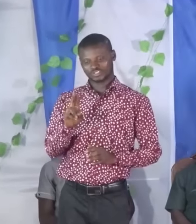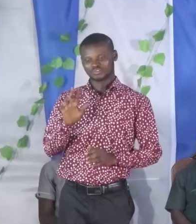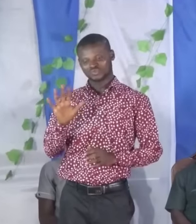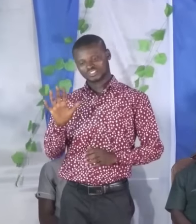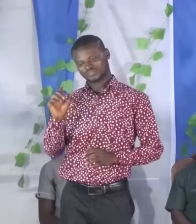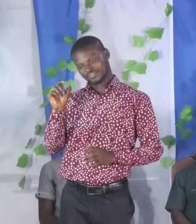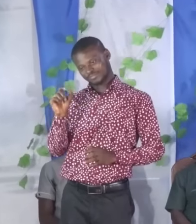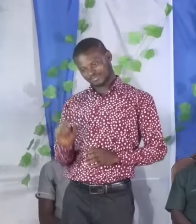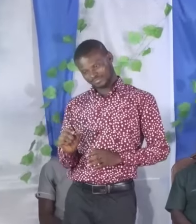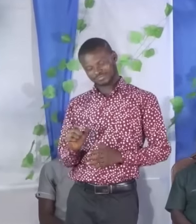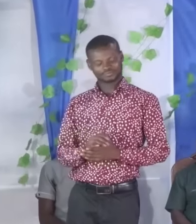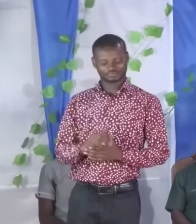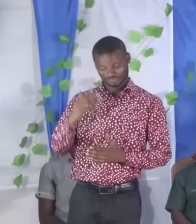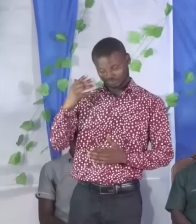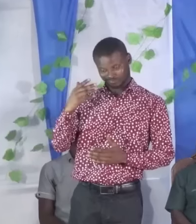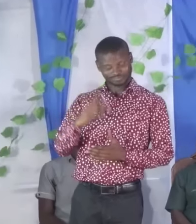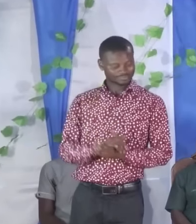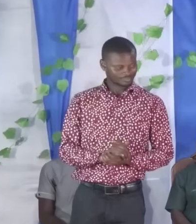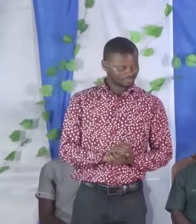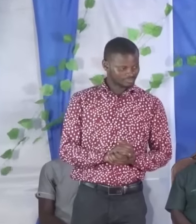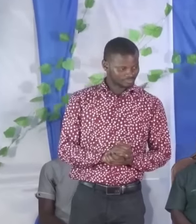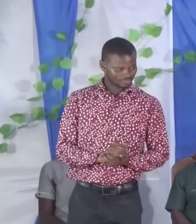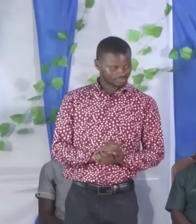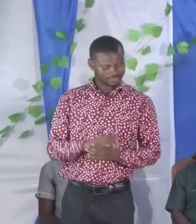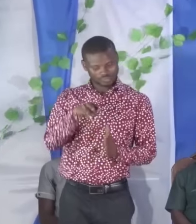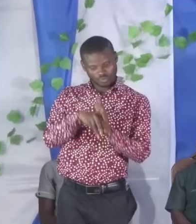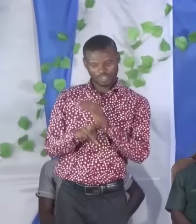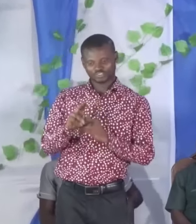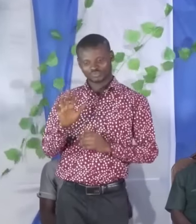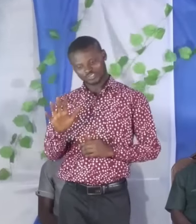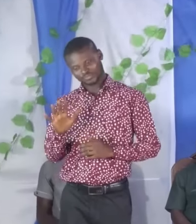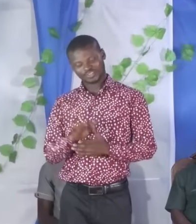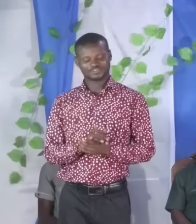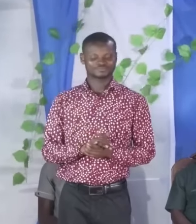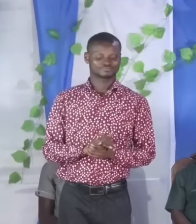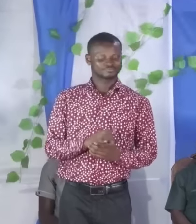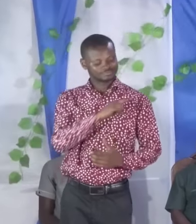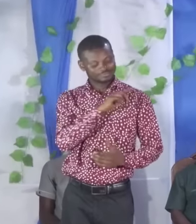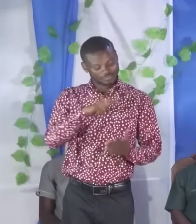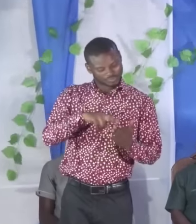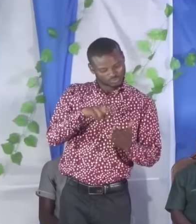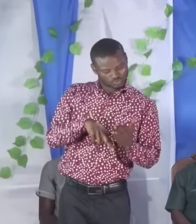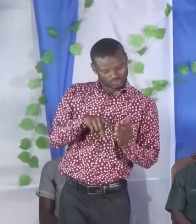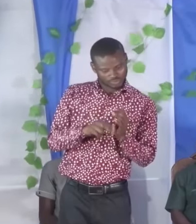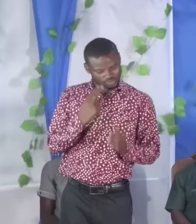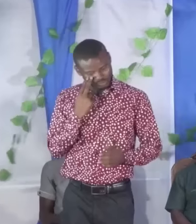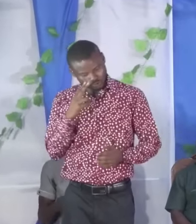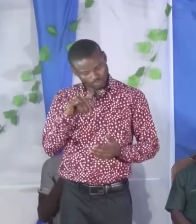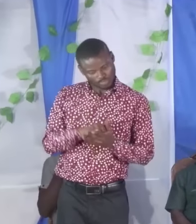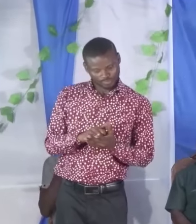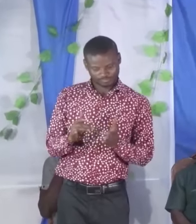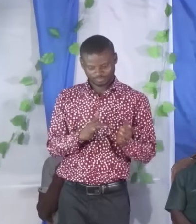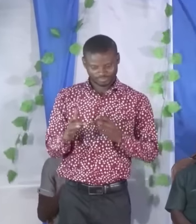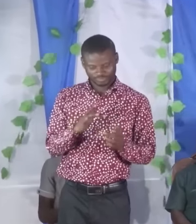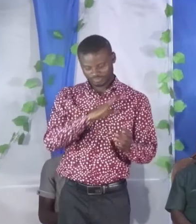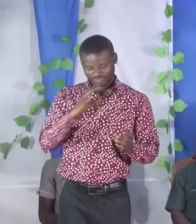25 ana yesu said atemuda no obete nipa mu mienu wade emponche be jan nsa